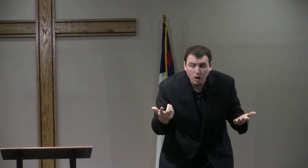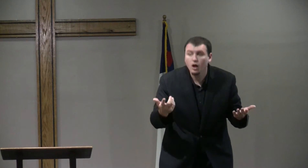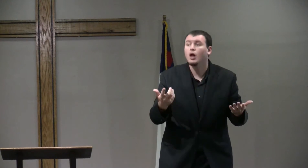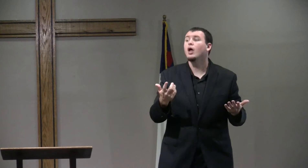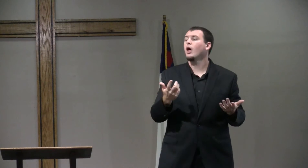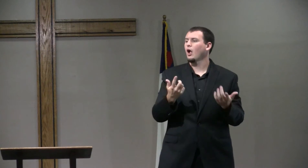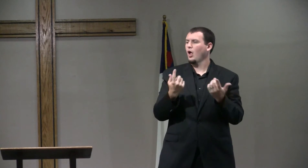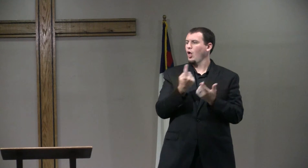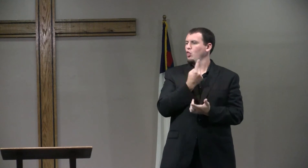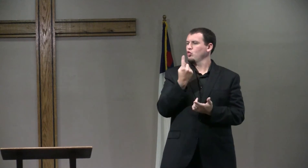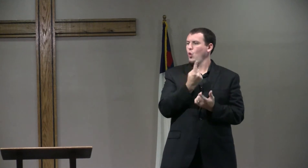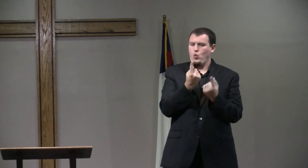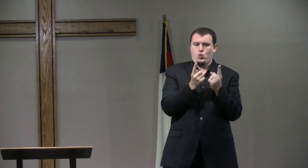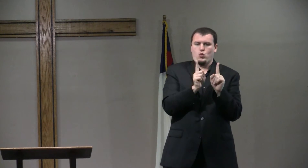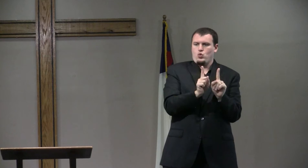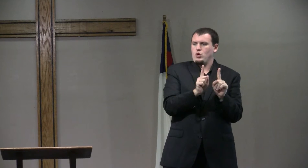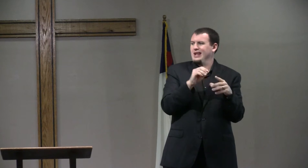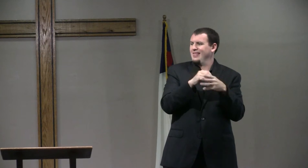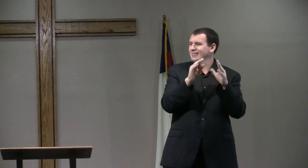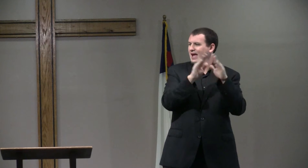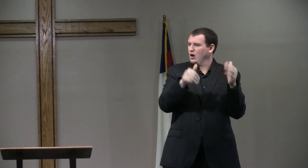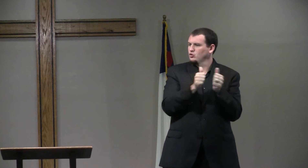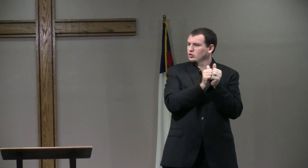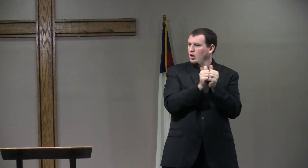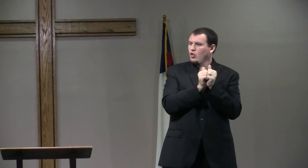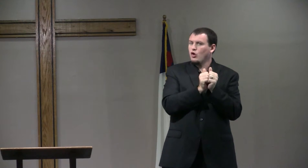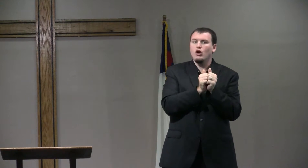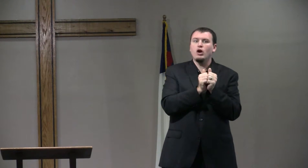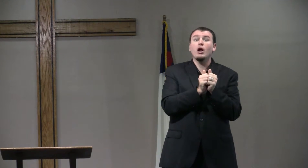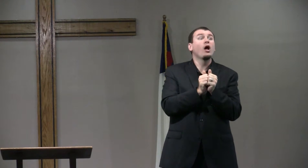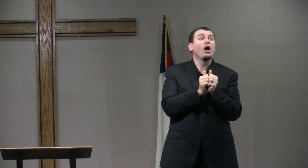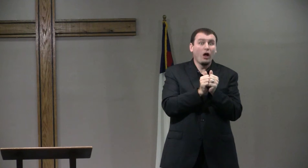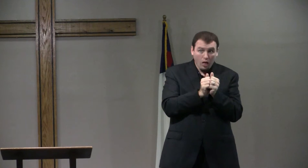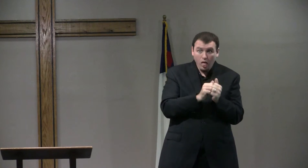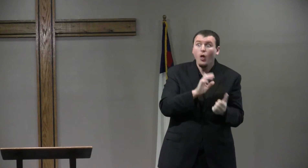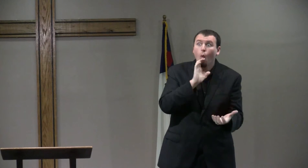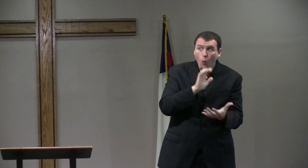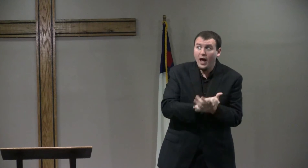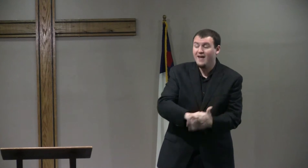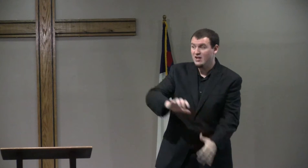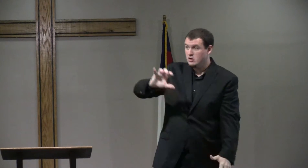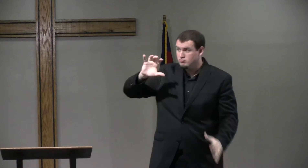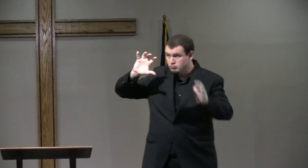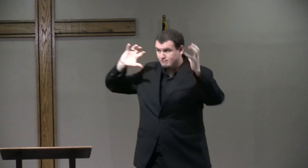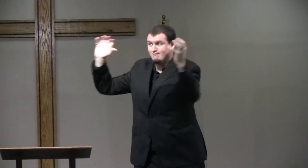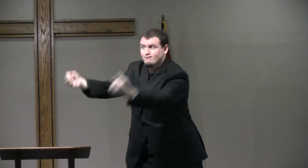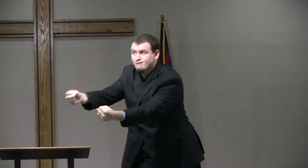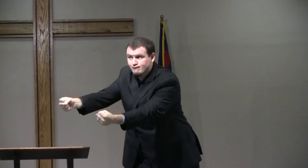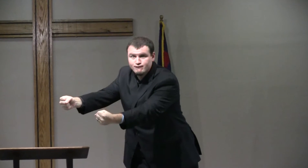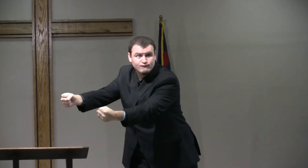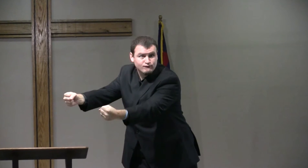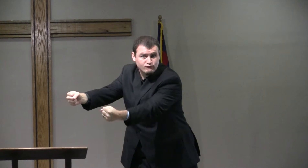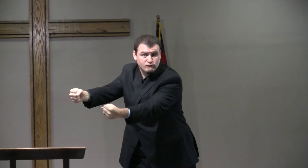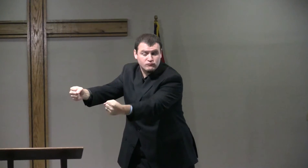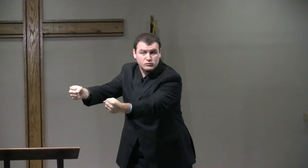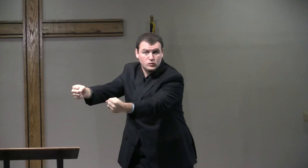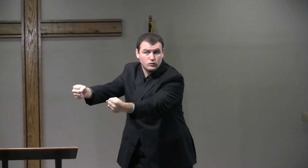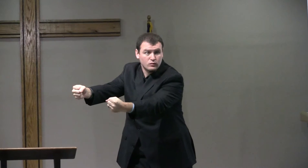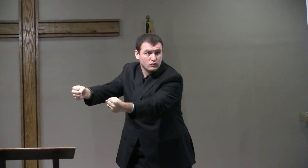one day, they were alone in the house together. Potiphar's wife actually